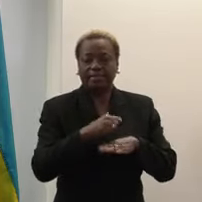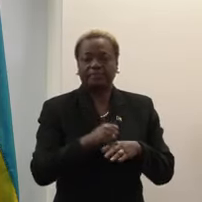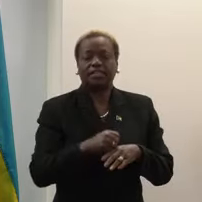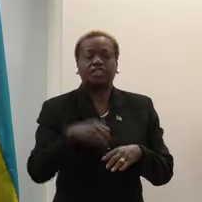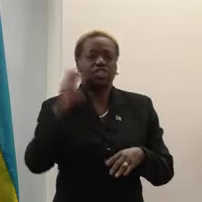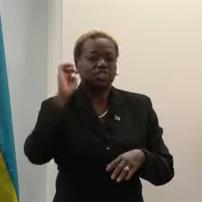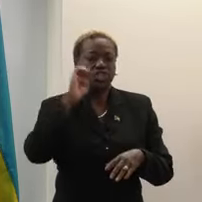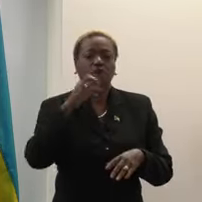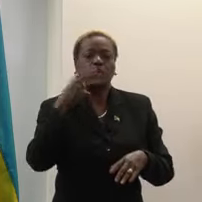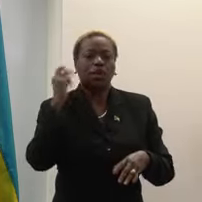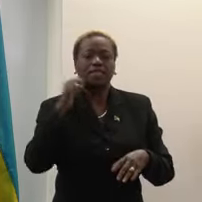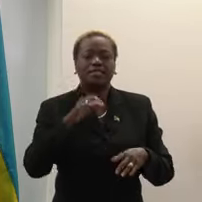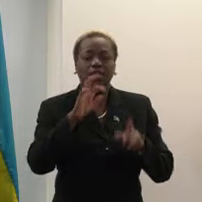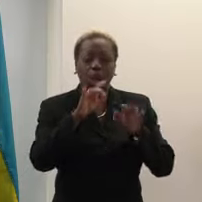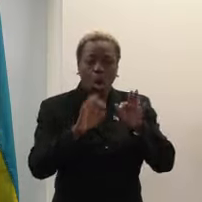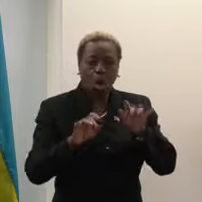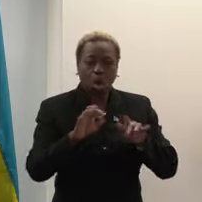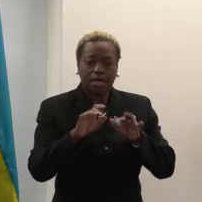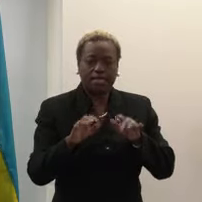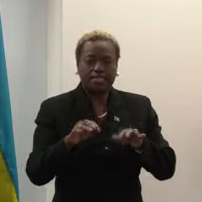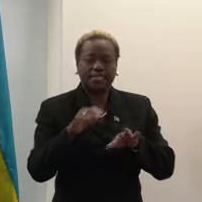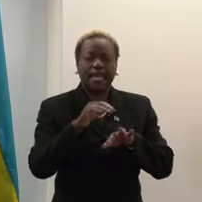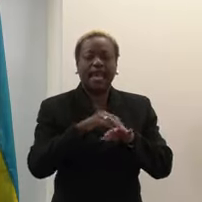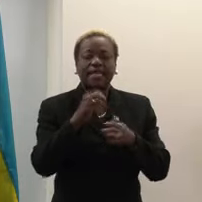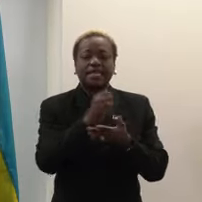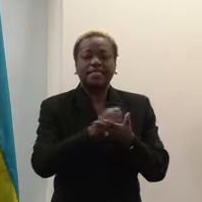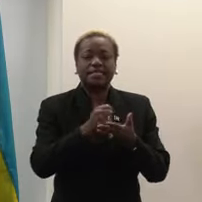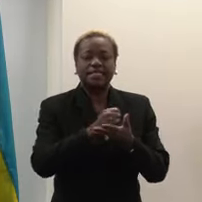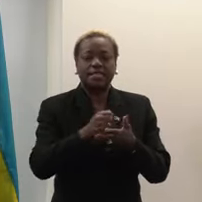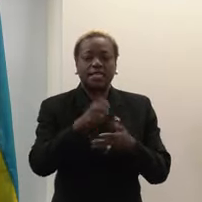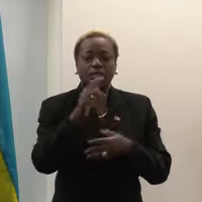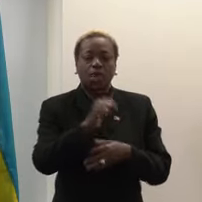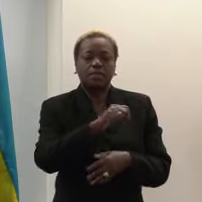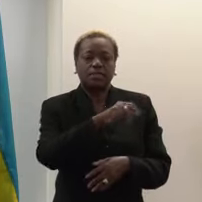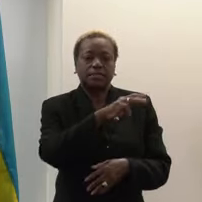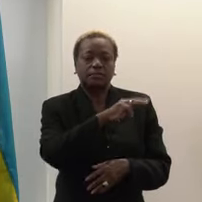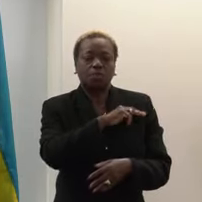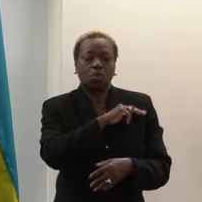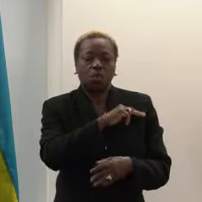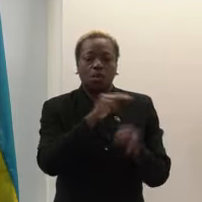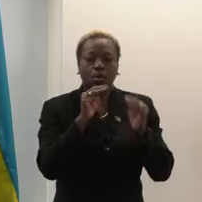St. Thomas More Parish for many years.